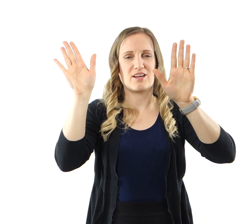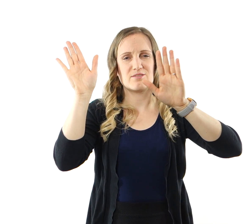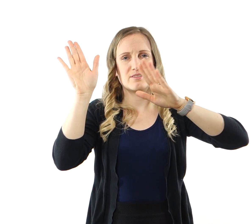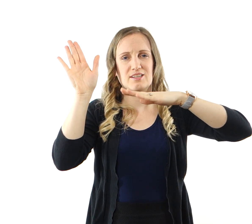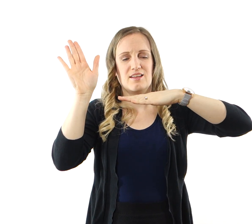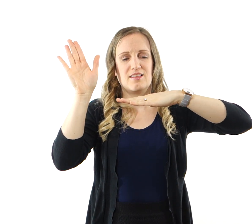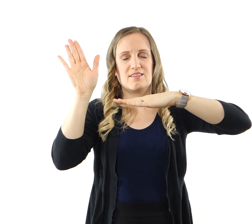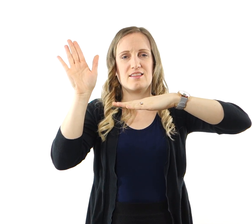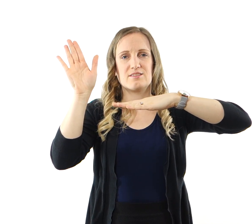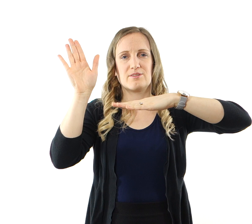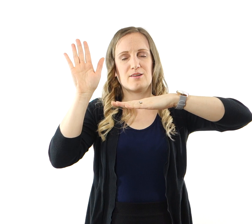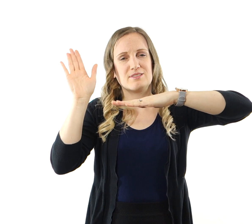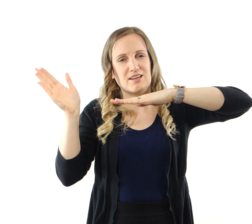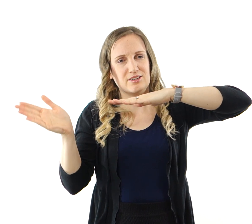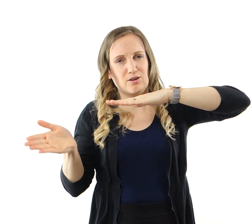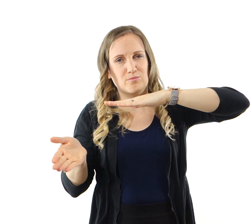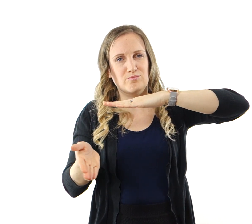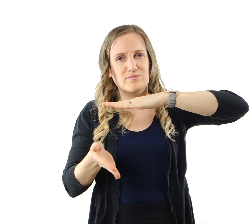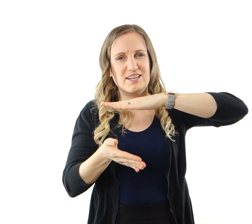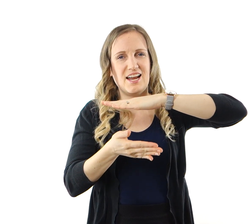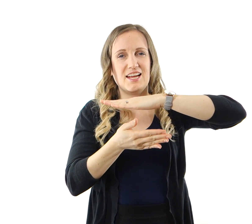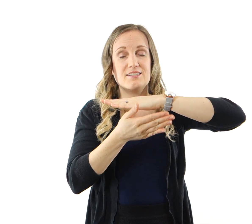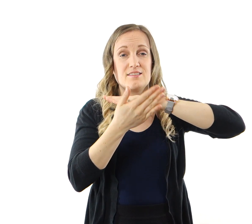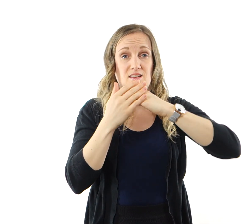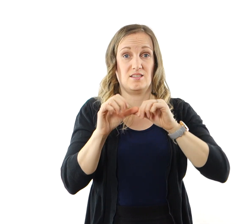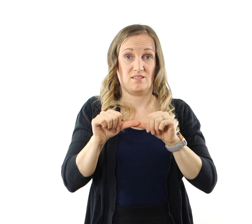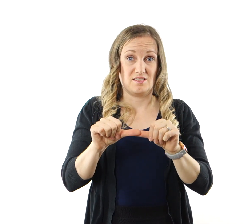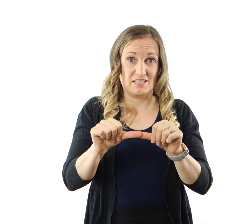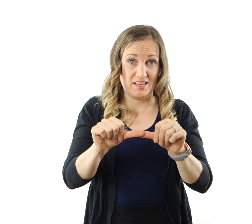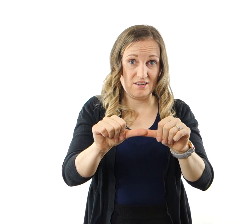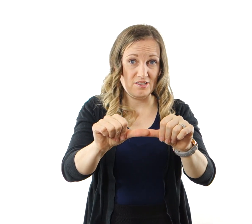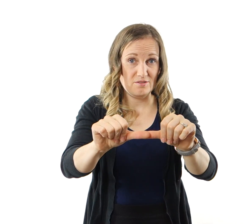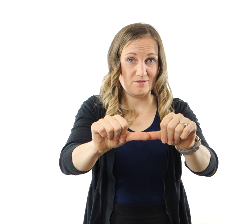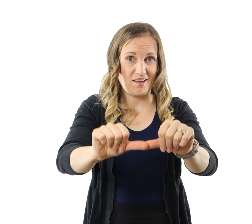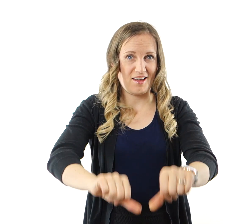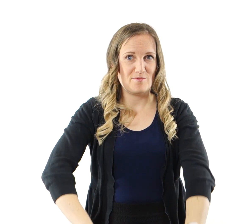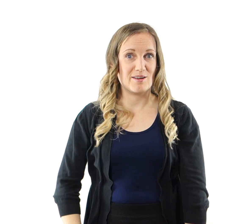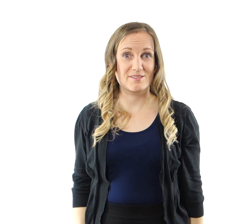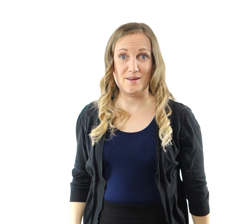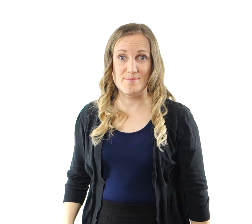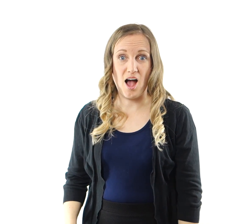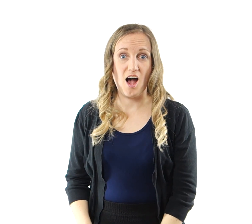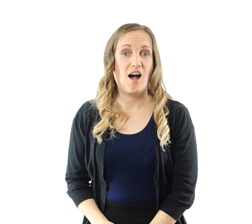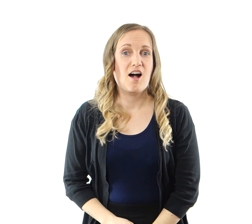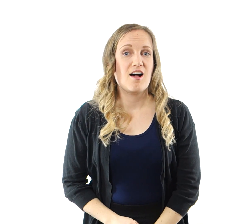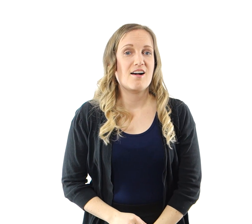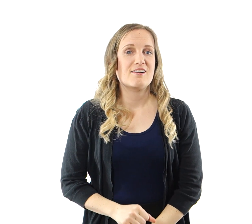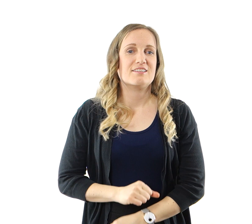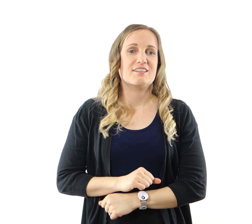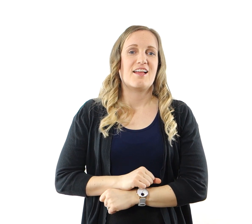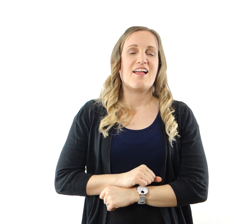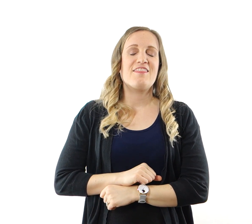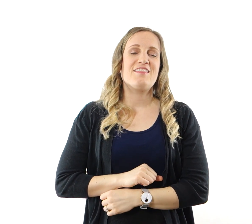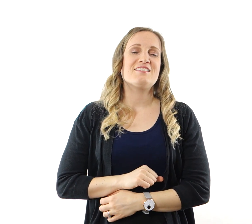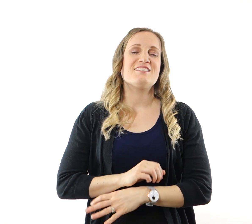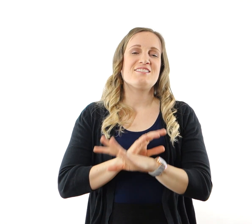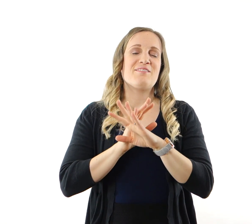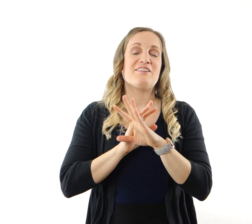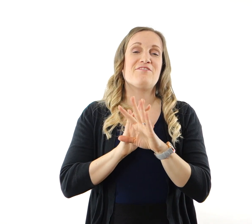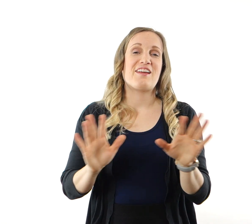so then this one comes down and go night, continue, eyebrows up. And then this is my